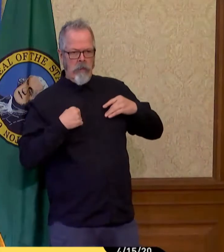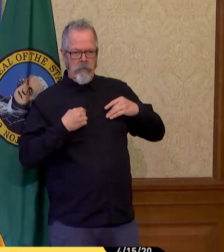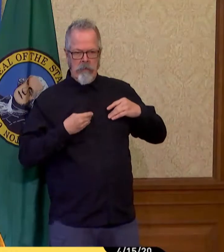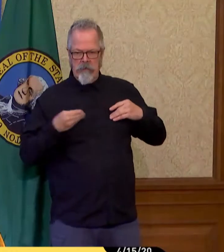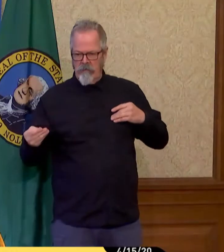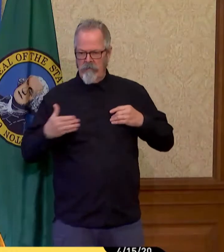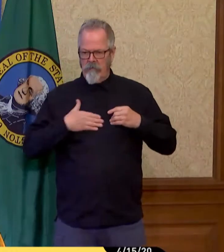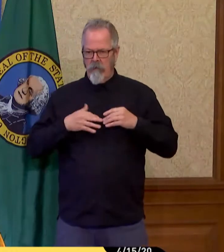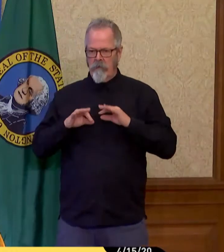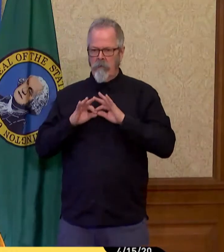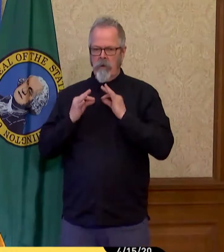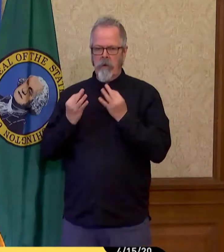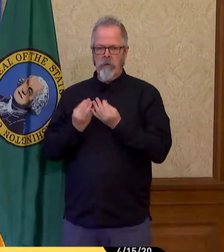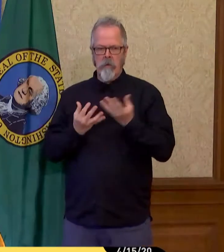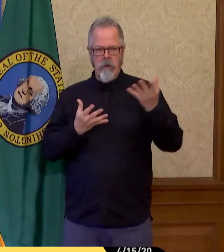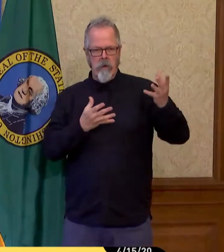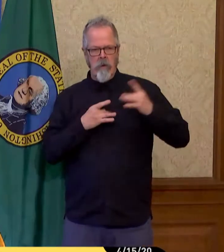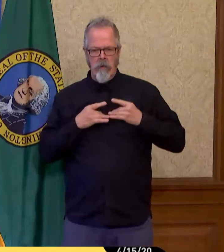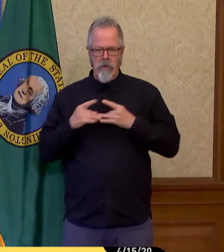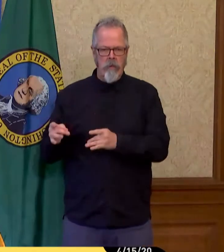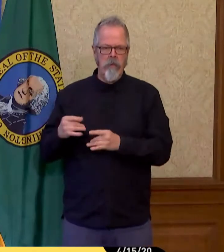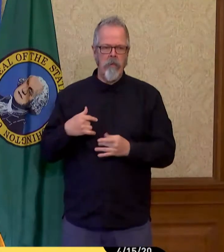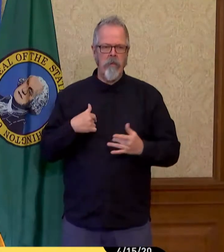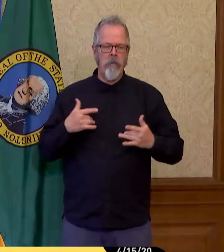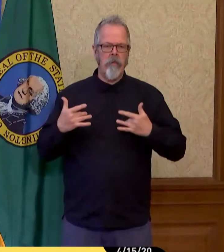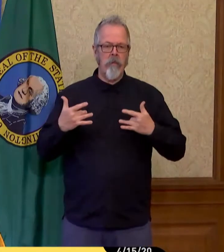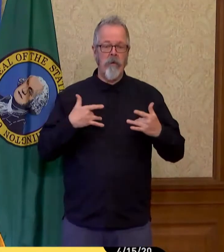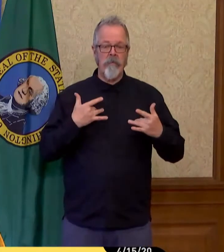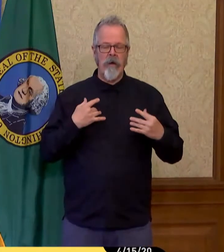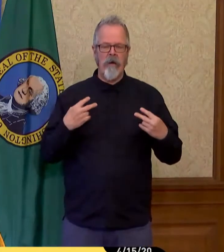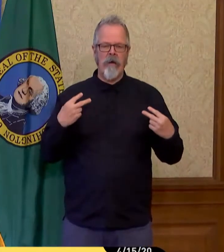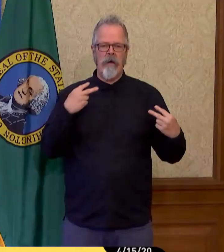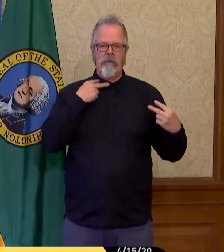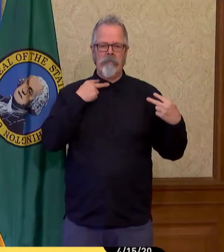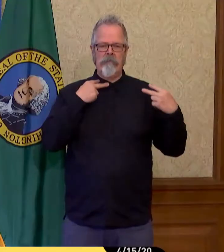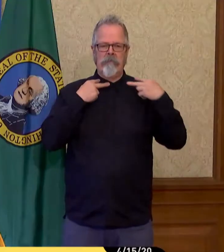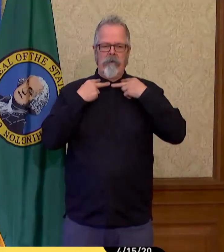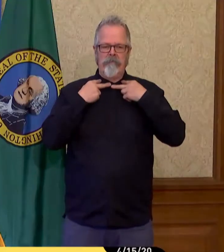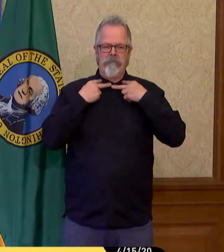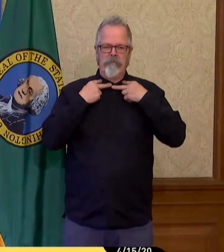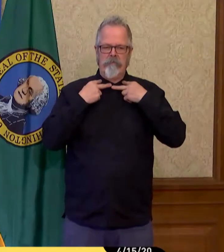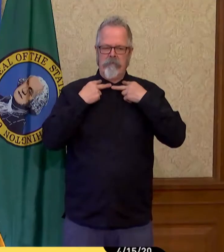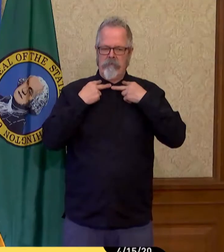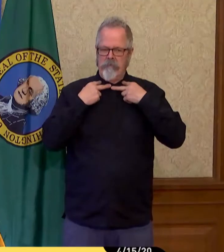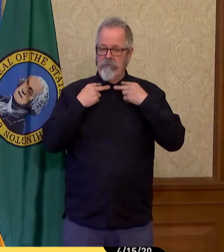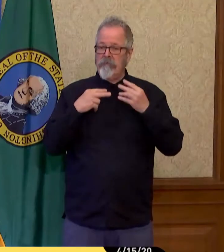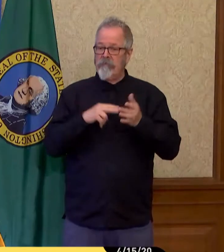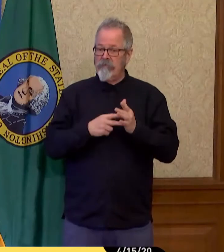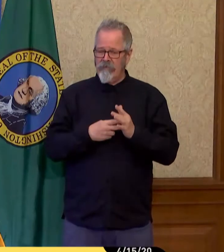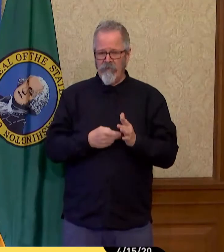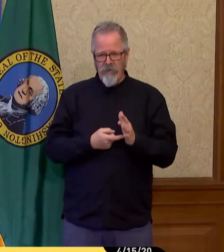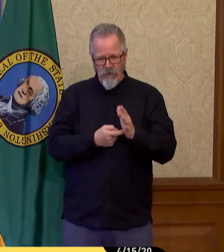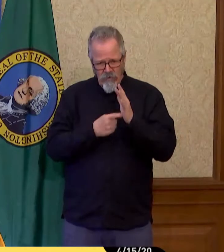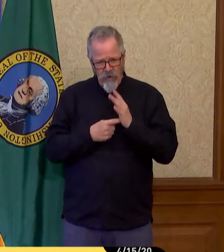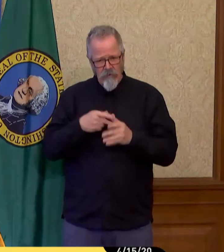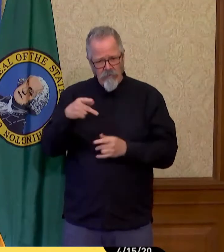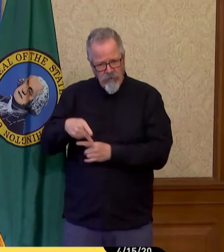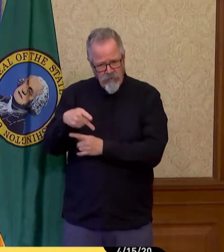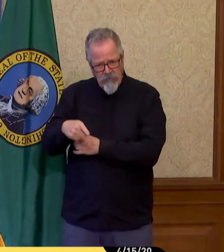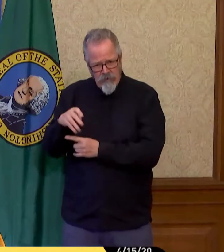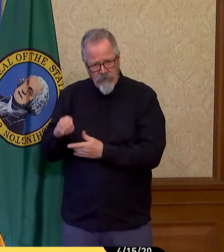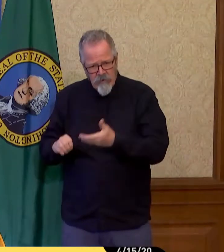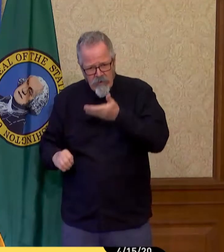testing protocol and enough PPE to protect them on the job. So those are things we have to have in place to loosen